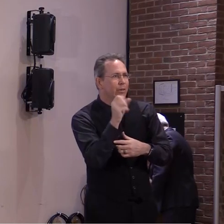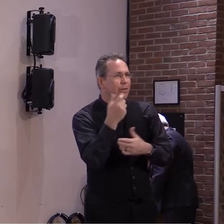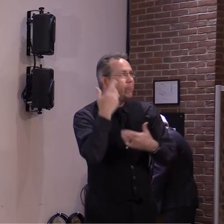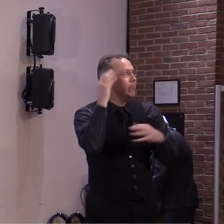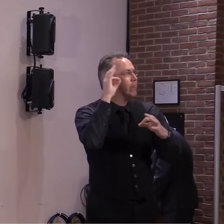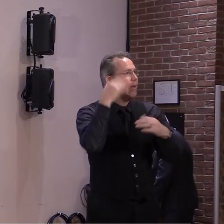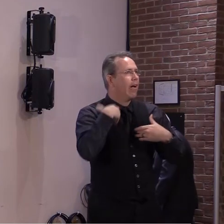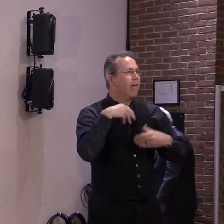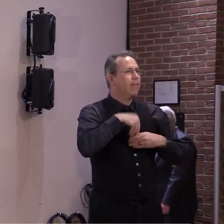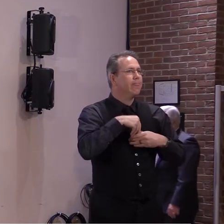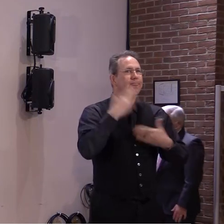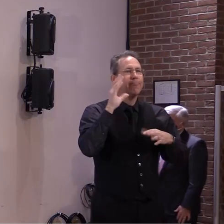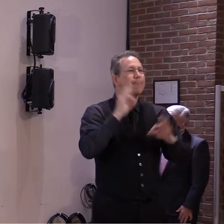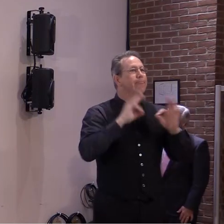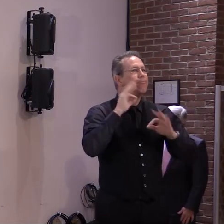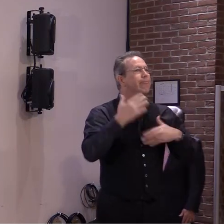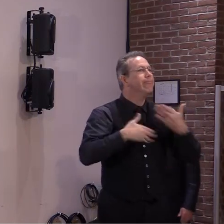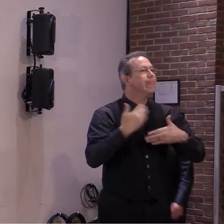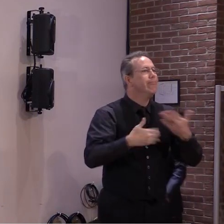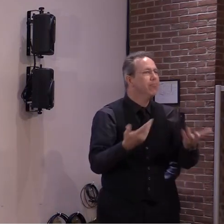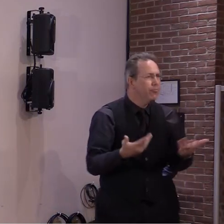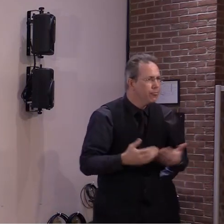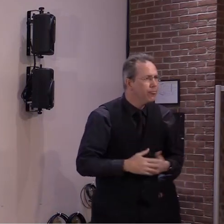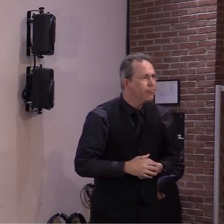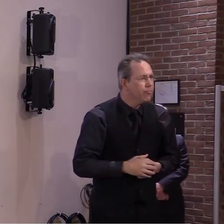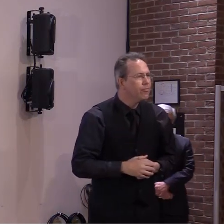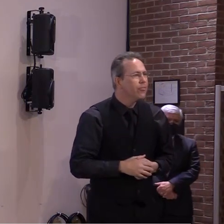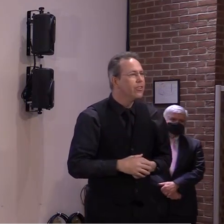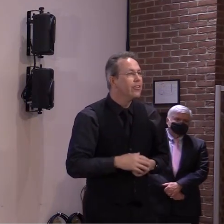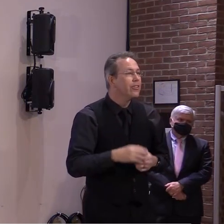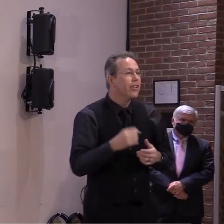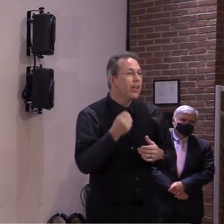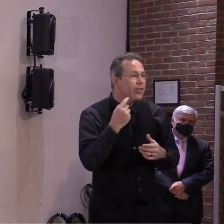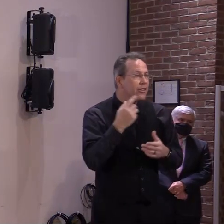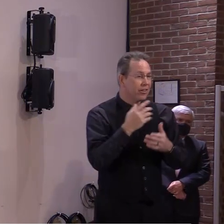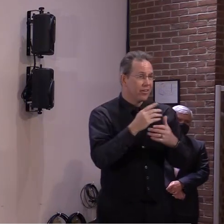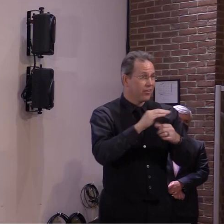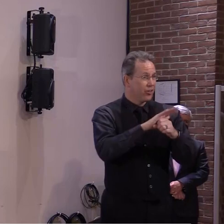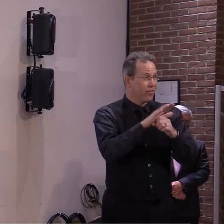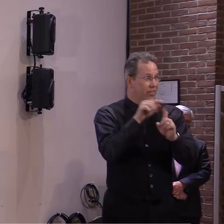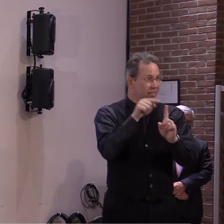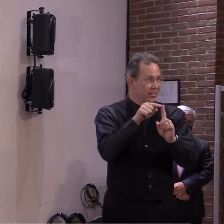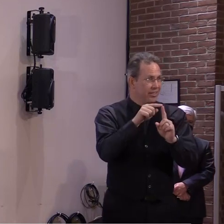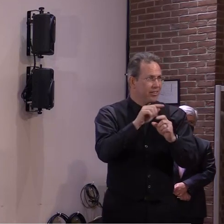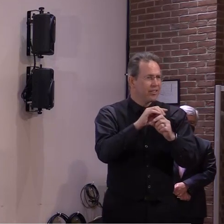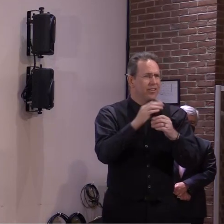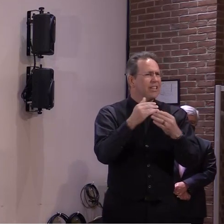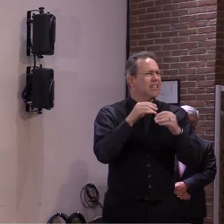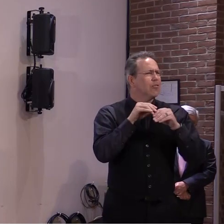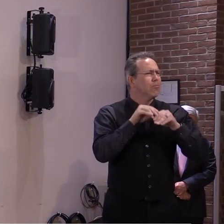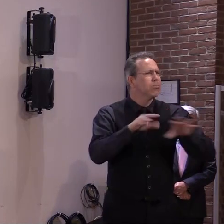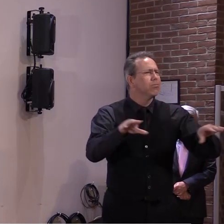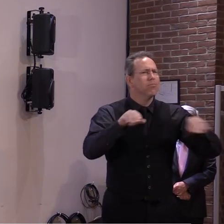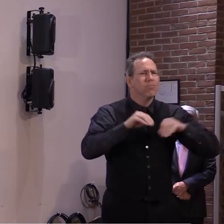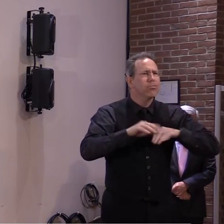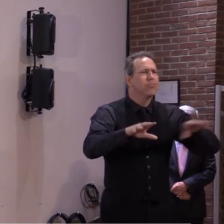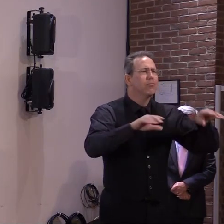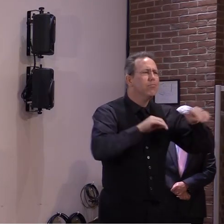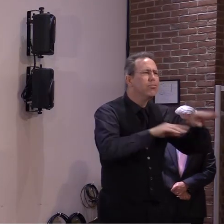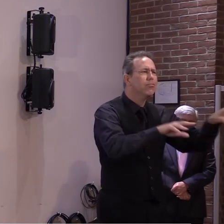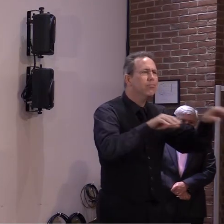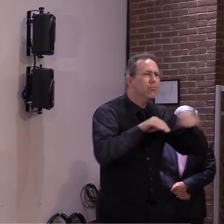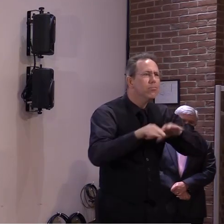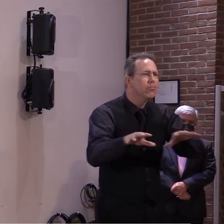see, at a time of higher viral transmission, more asymptomatic individuals who are